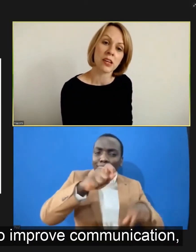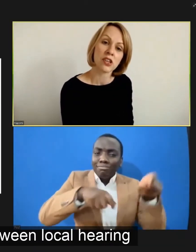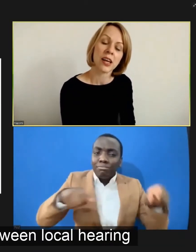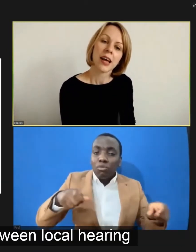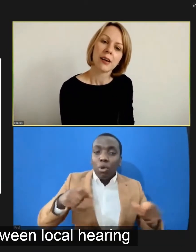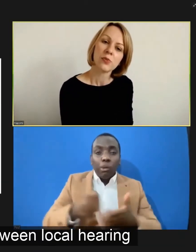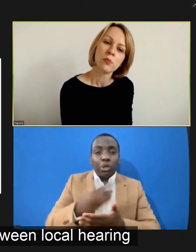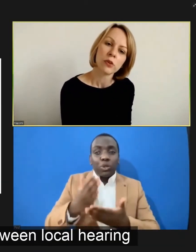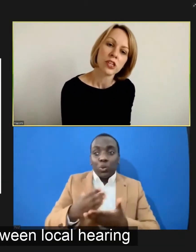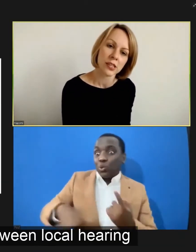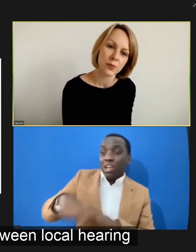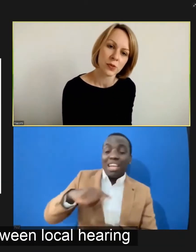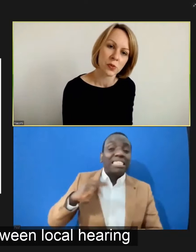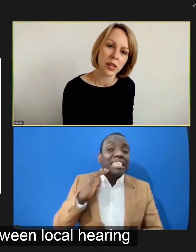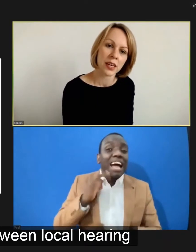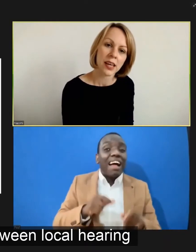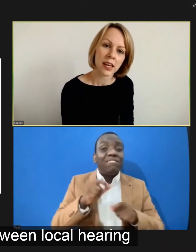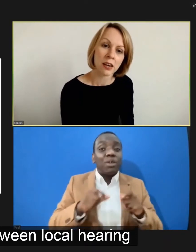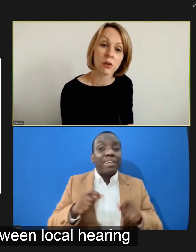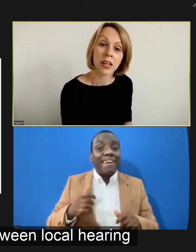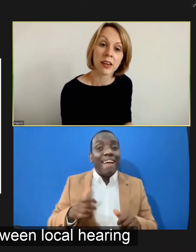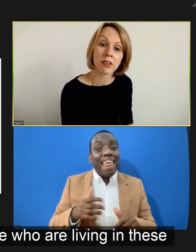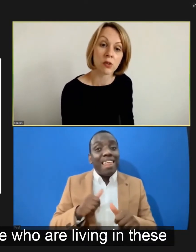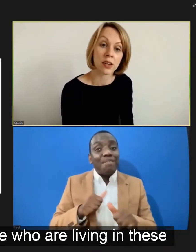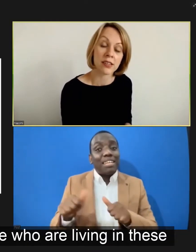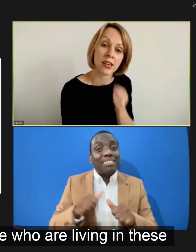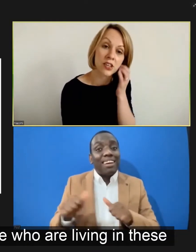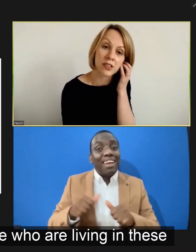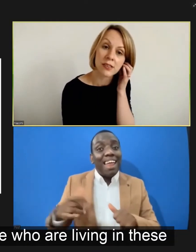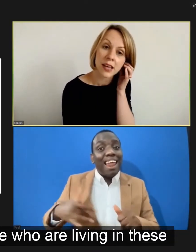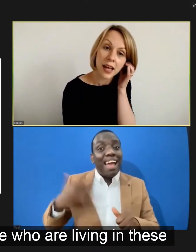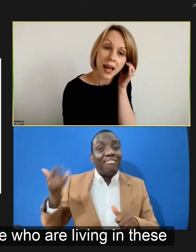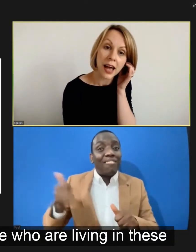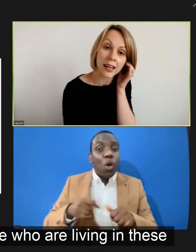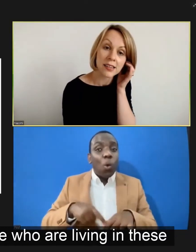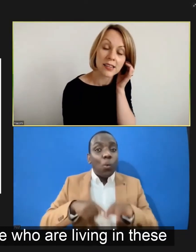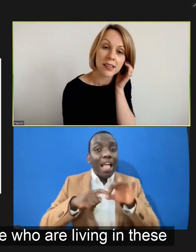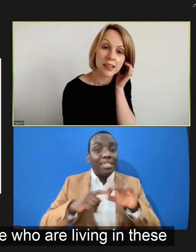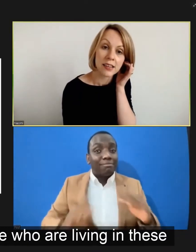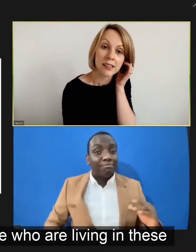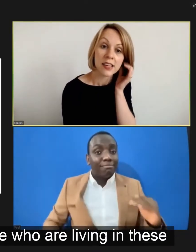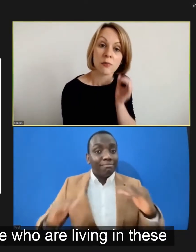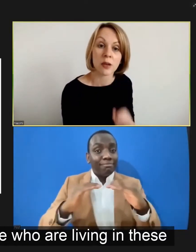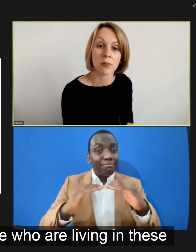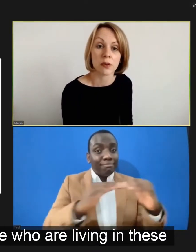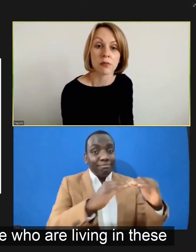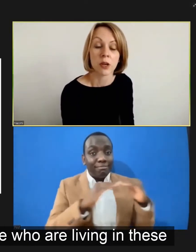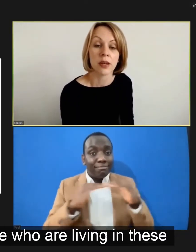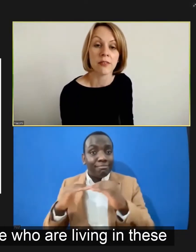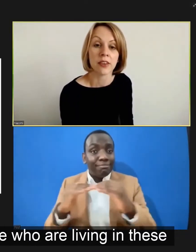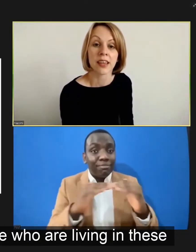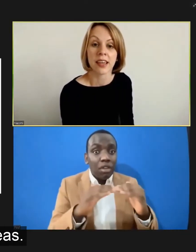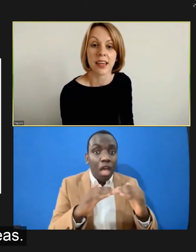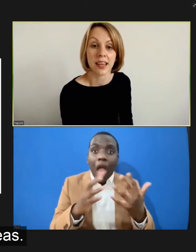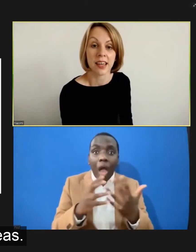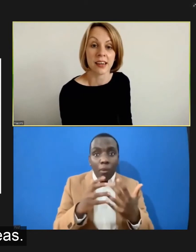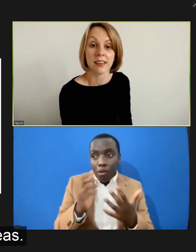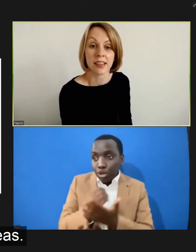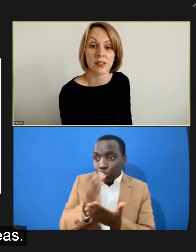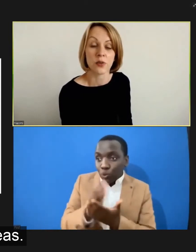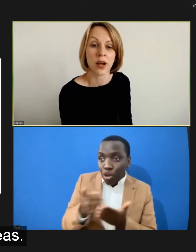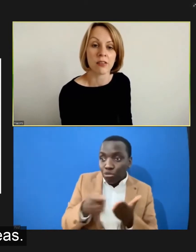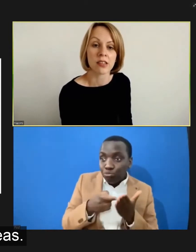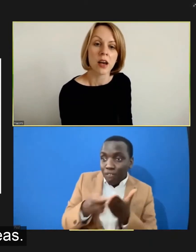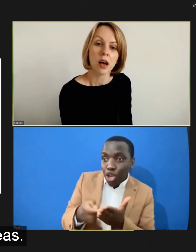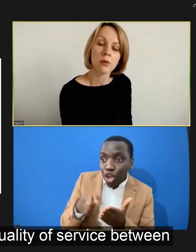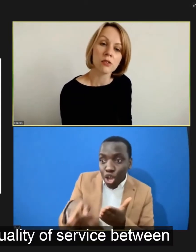communication, how to build bridges between local hearing organisations and the deaf people who are living in these 4